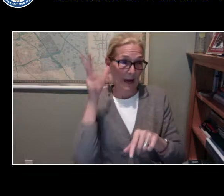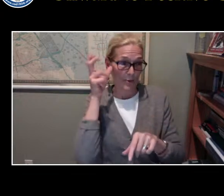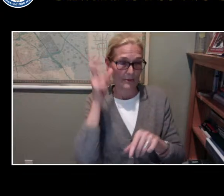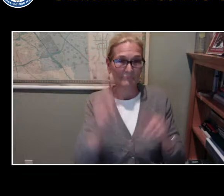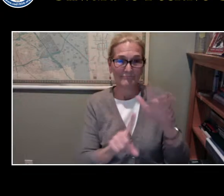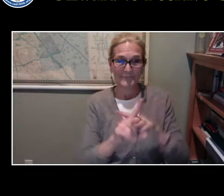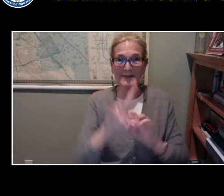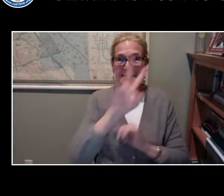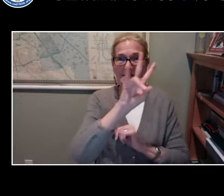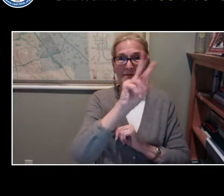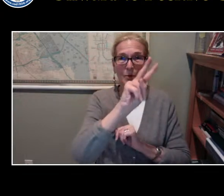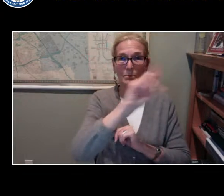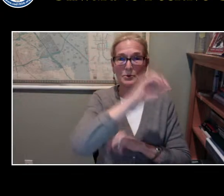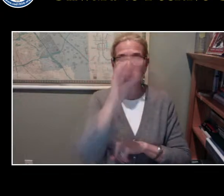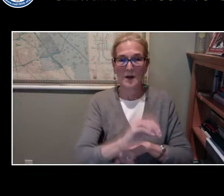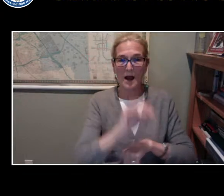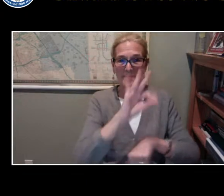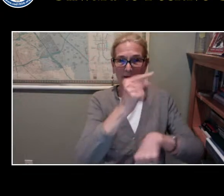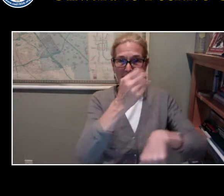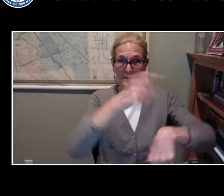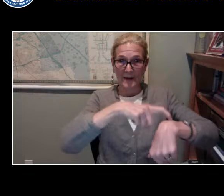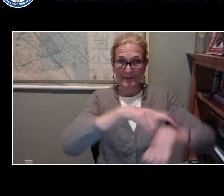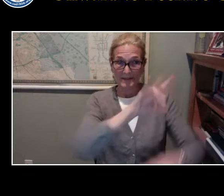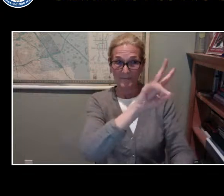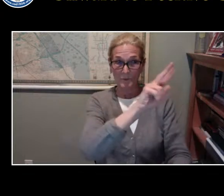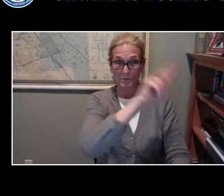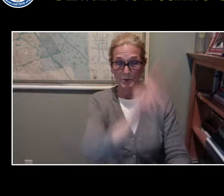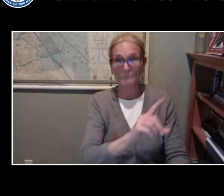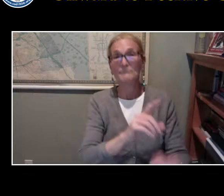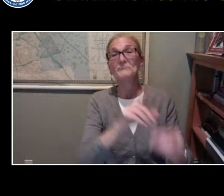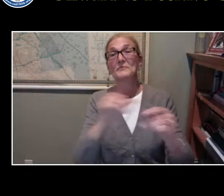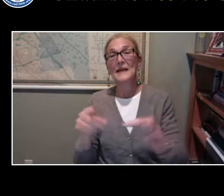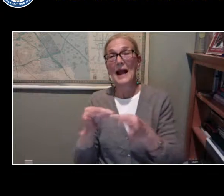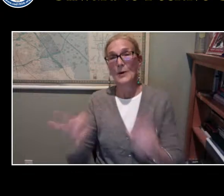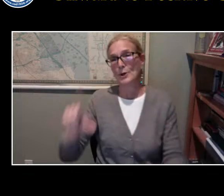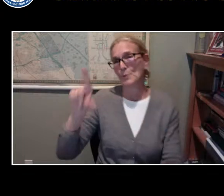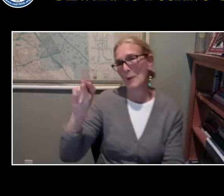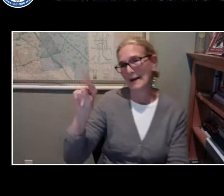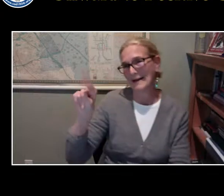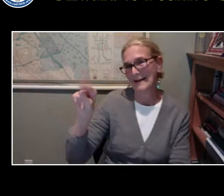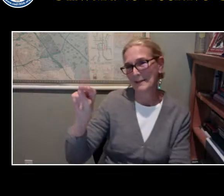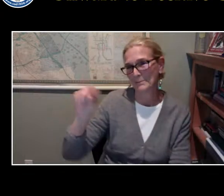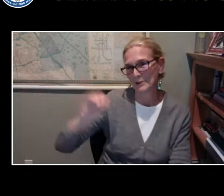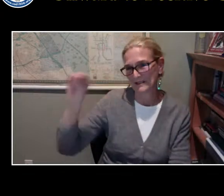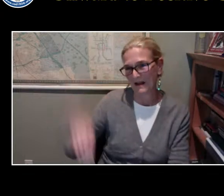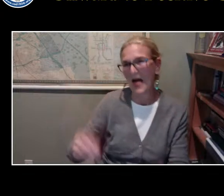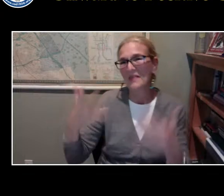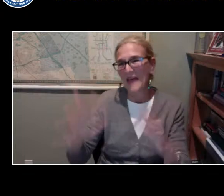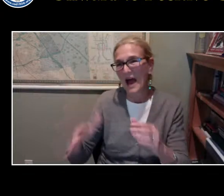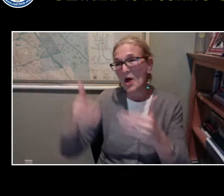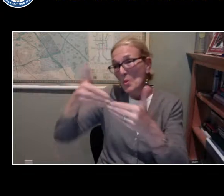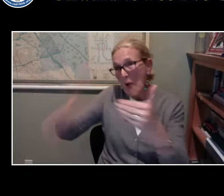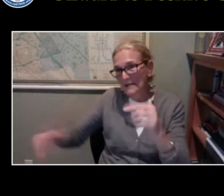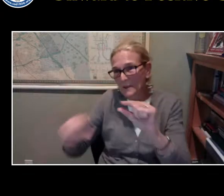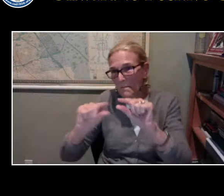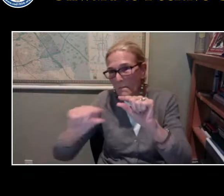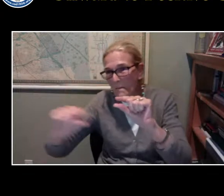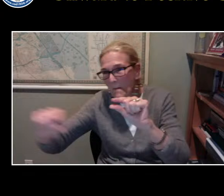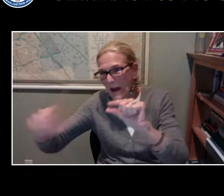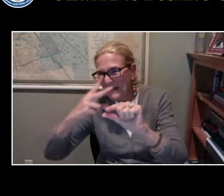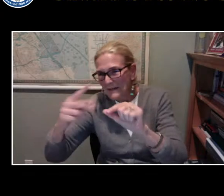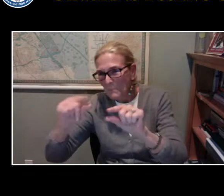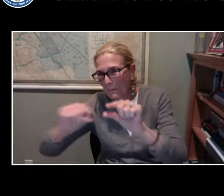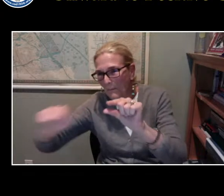language. Meaning again, that hearing appears 72% of the time and language